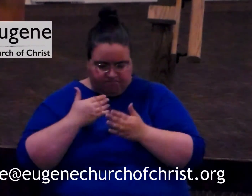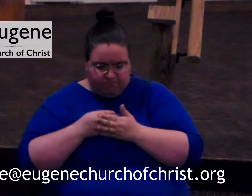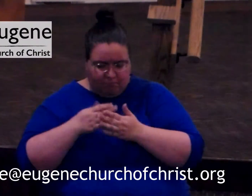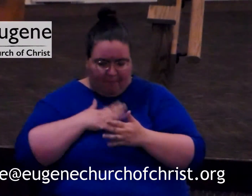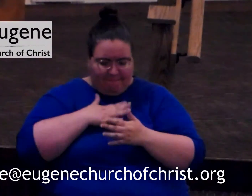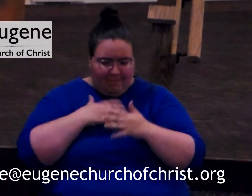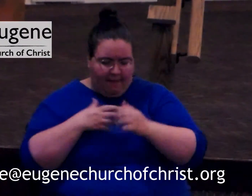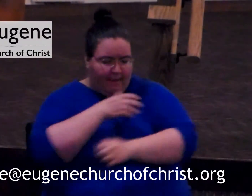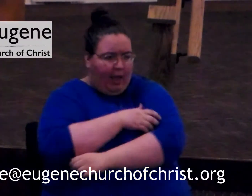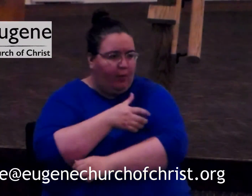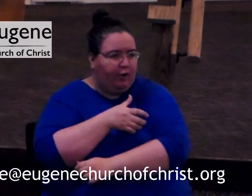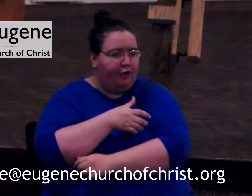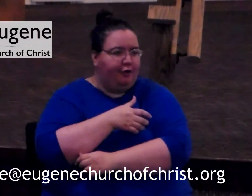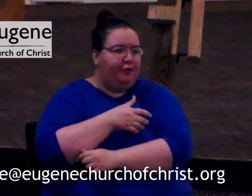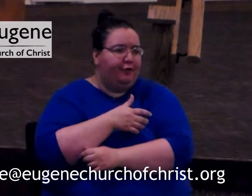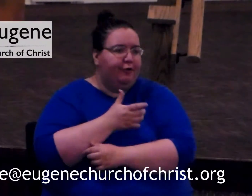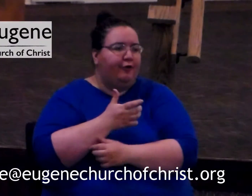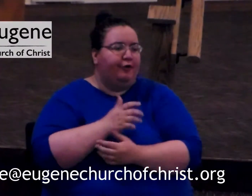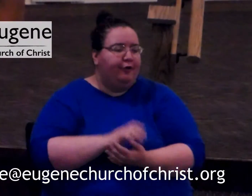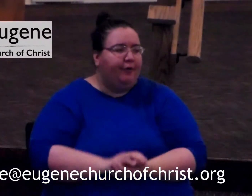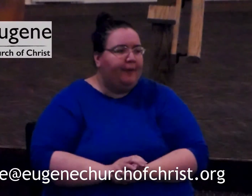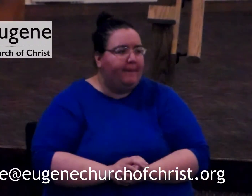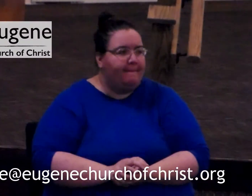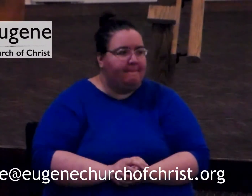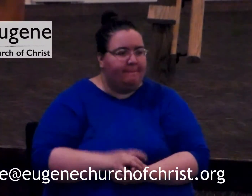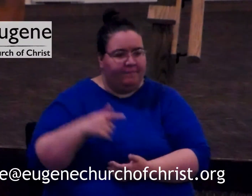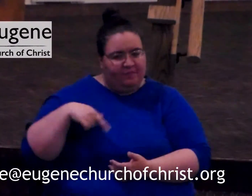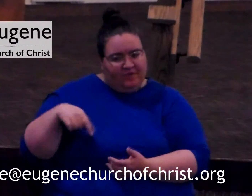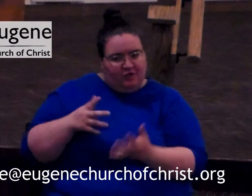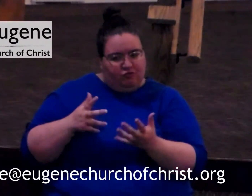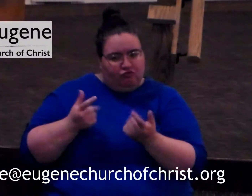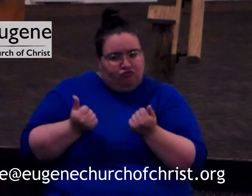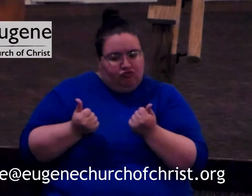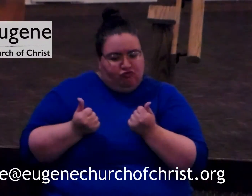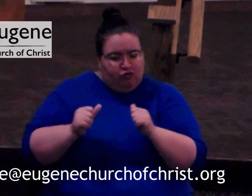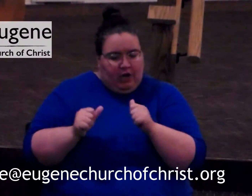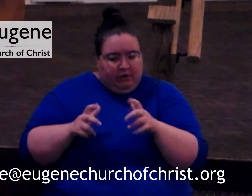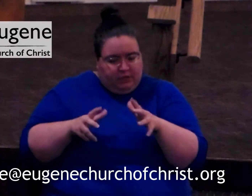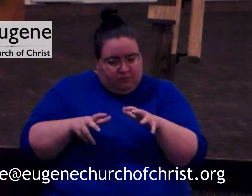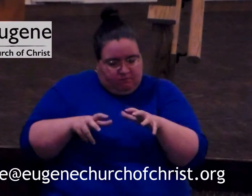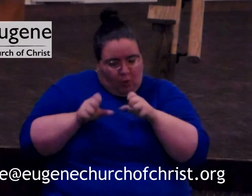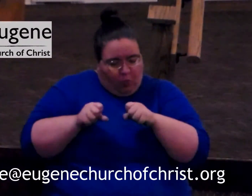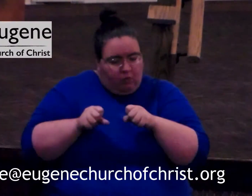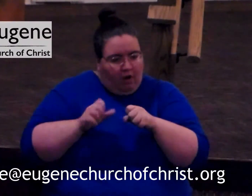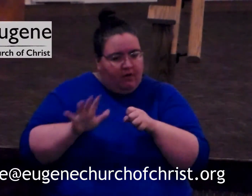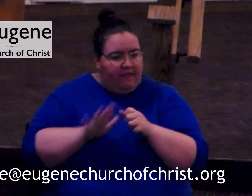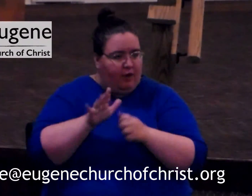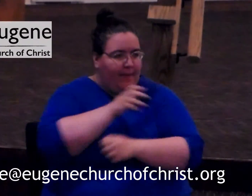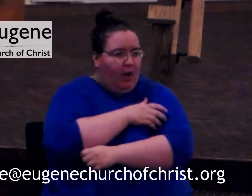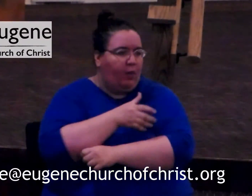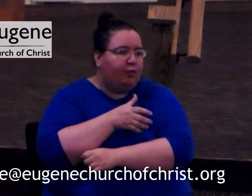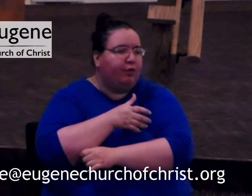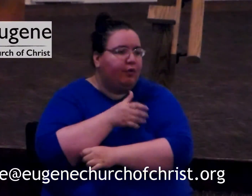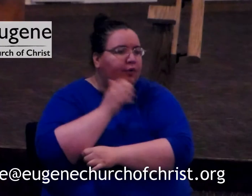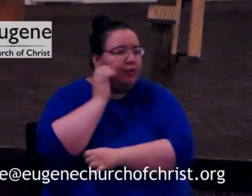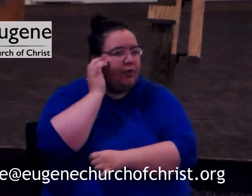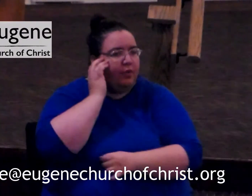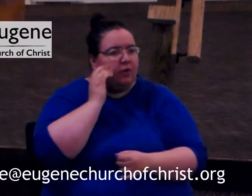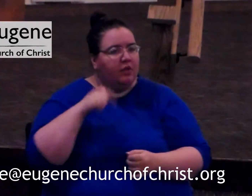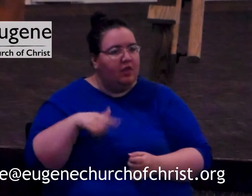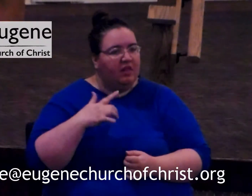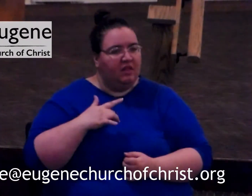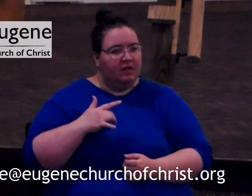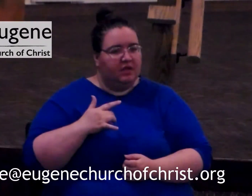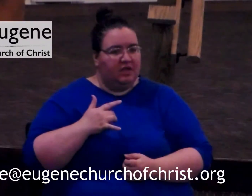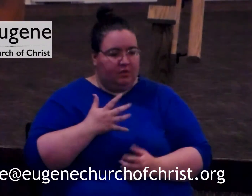they try desperately to latch on. And the religious leaders of this time were no different. They were threatened by all this,